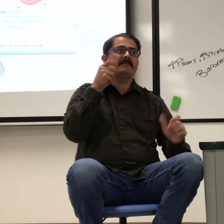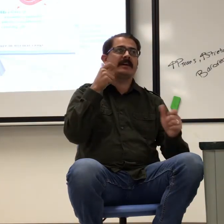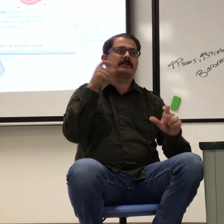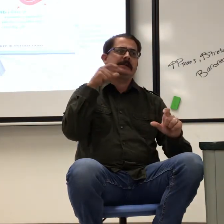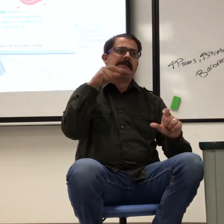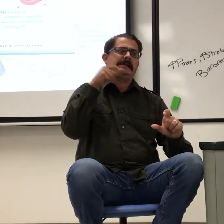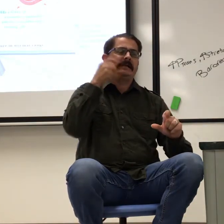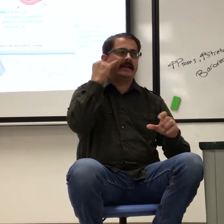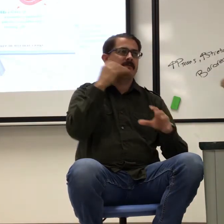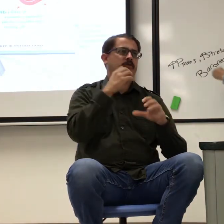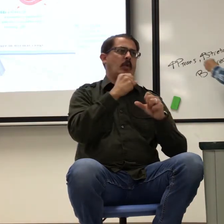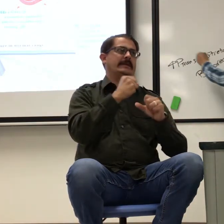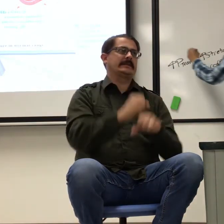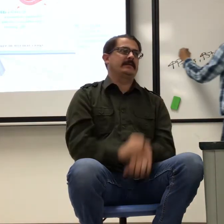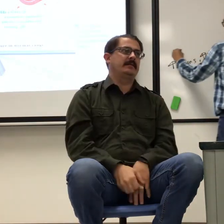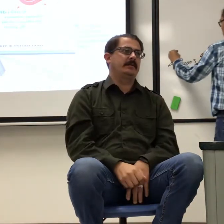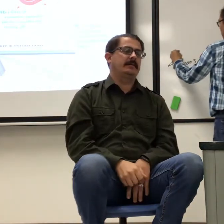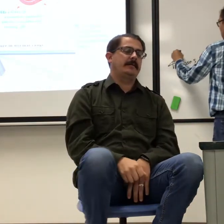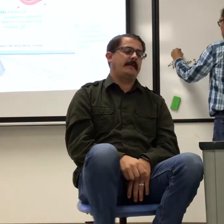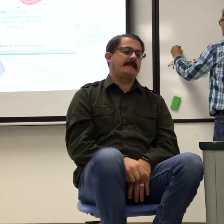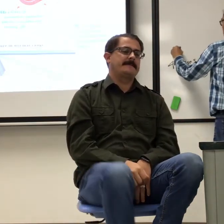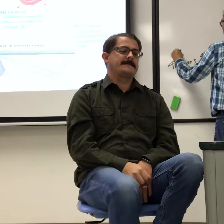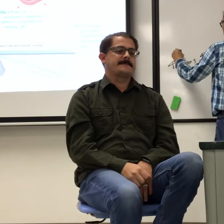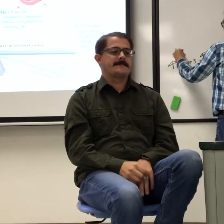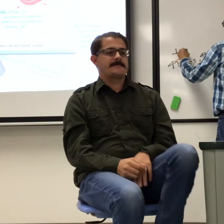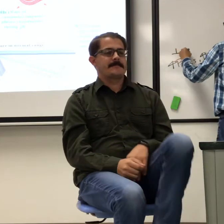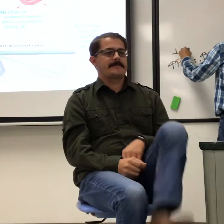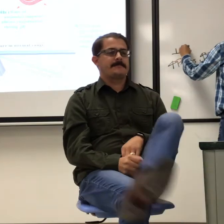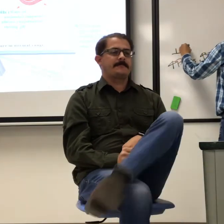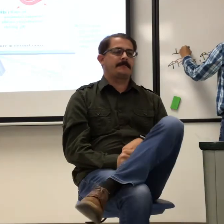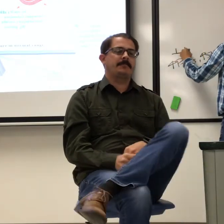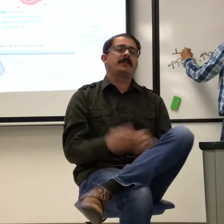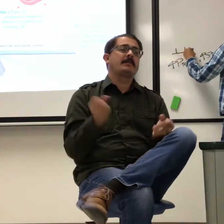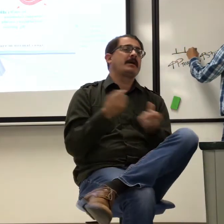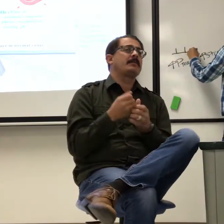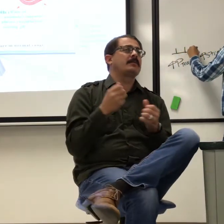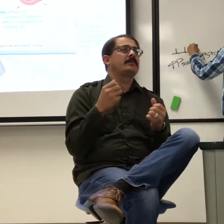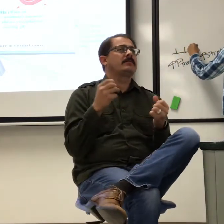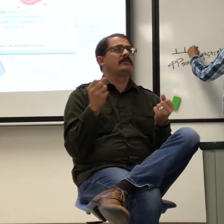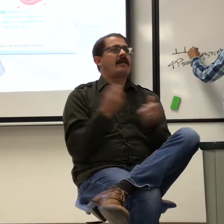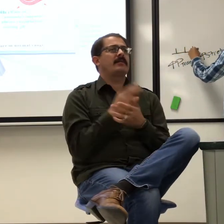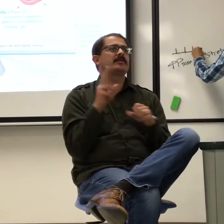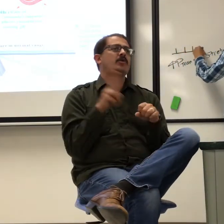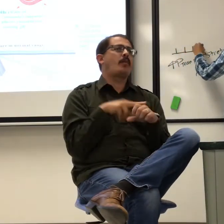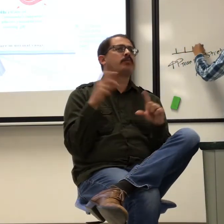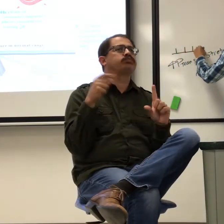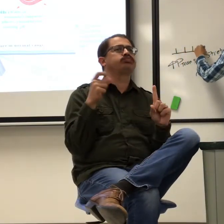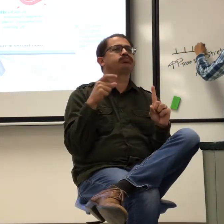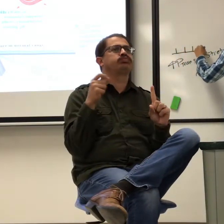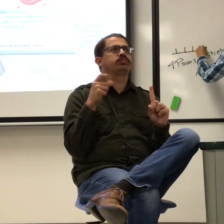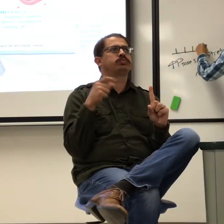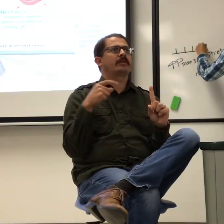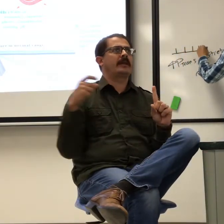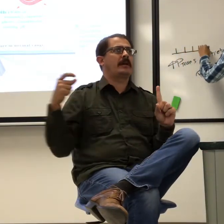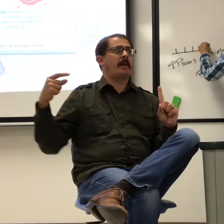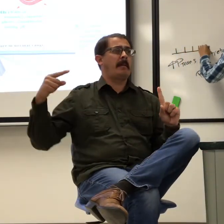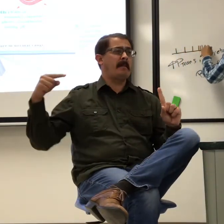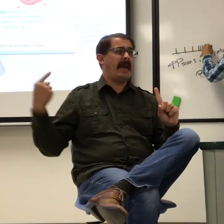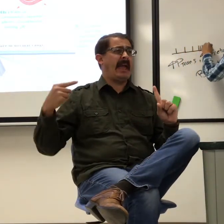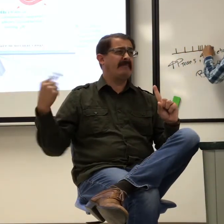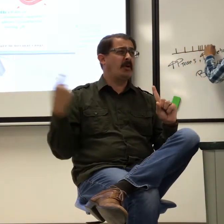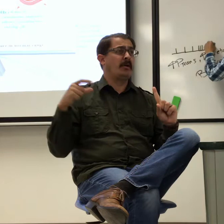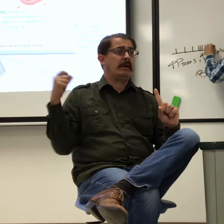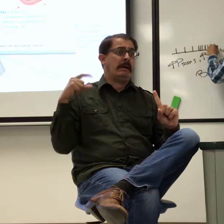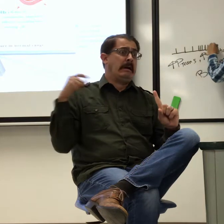squeeze it. So maybe everything's all good, just fire at this rate, but then the painful stimulus comes along